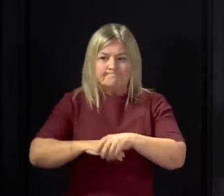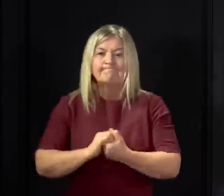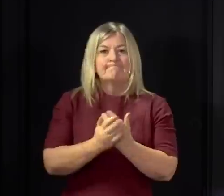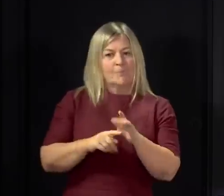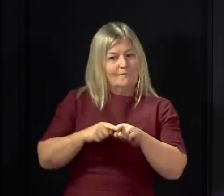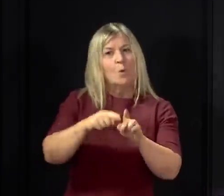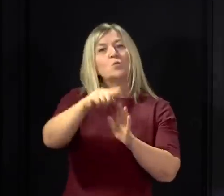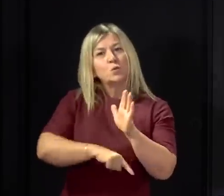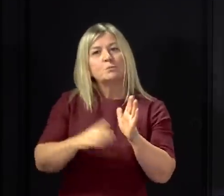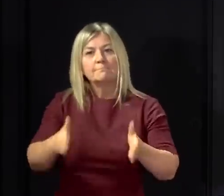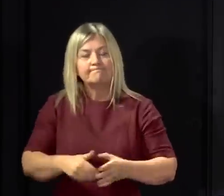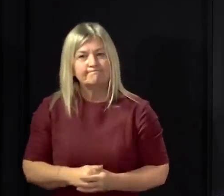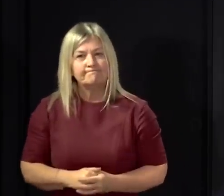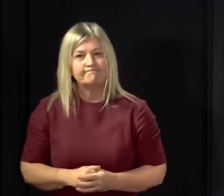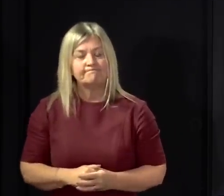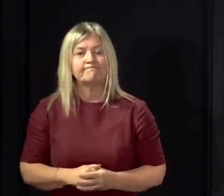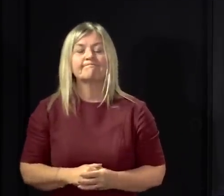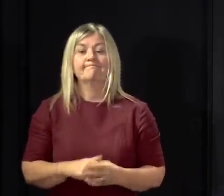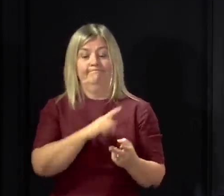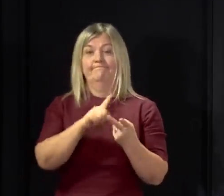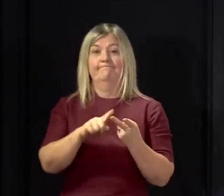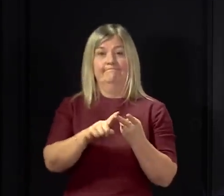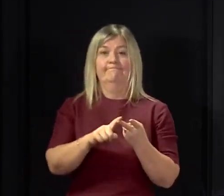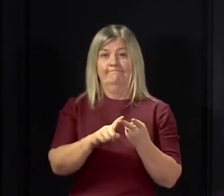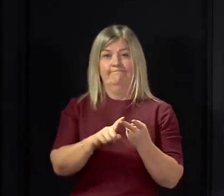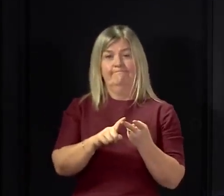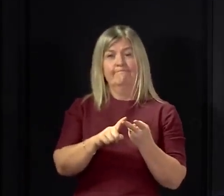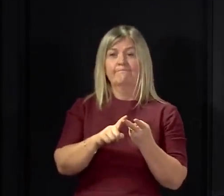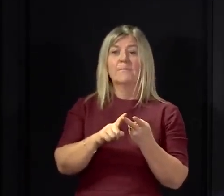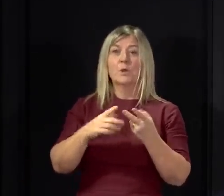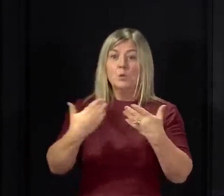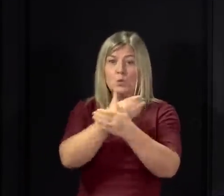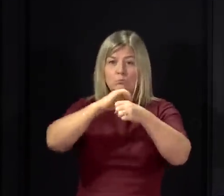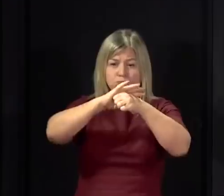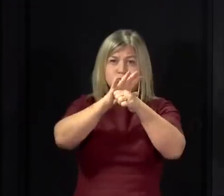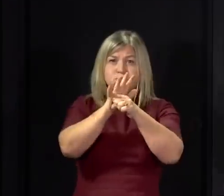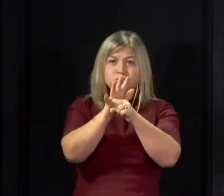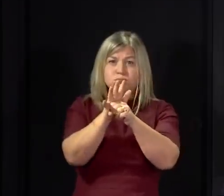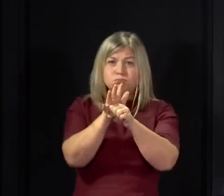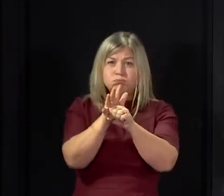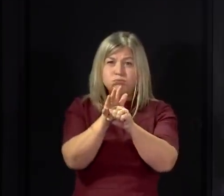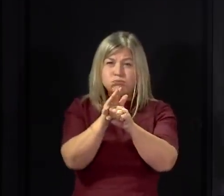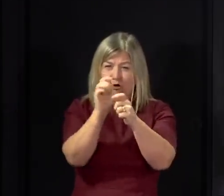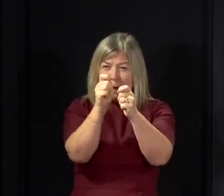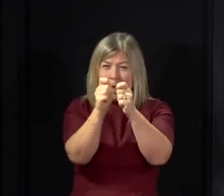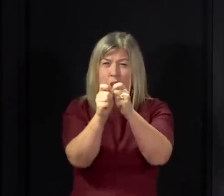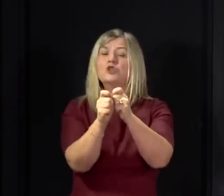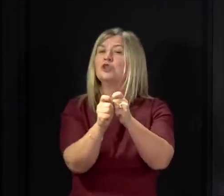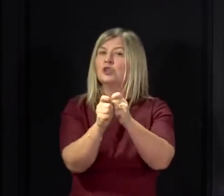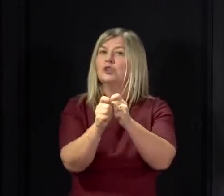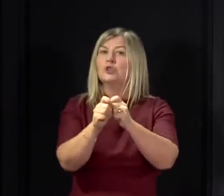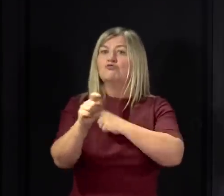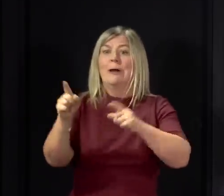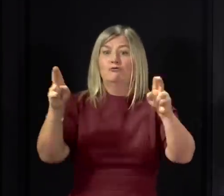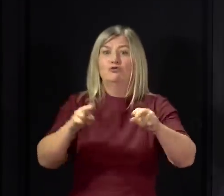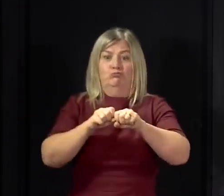strictly. Secondly, in order to reduce the risk of more of this strain being imported into Scotland, we intend to maintain a strict